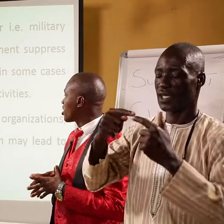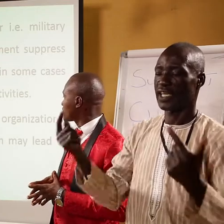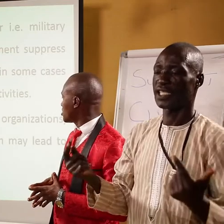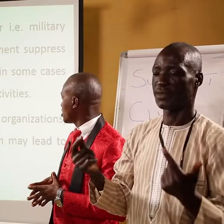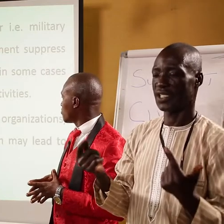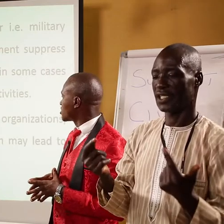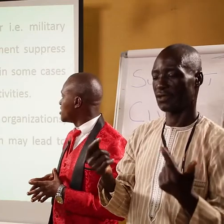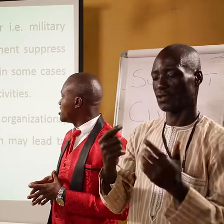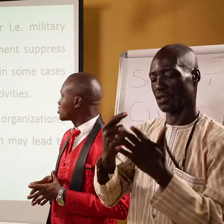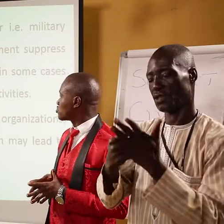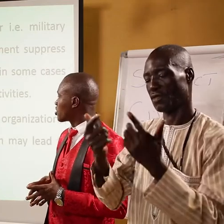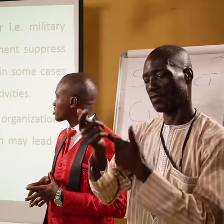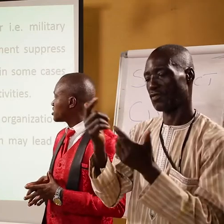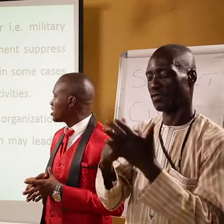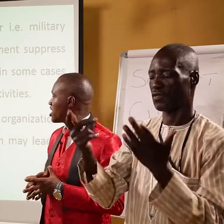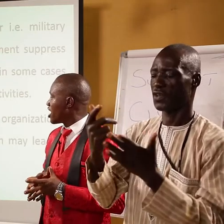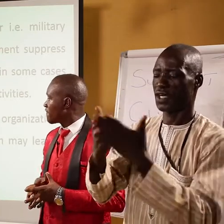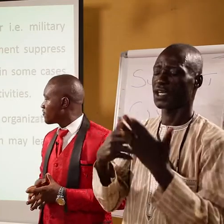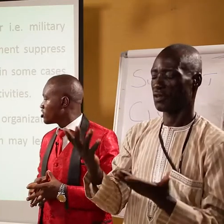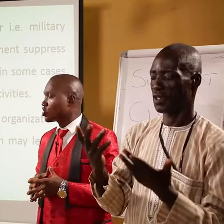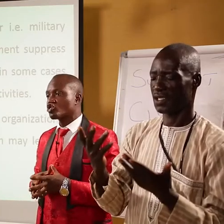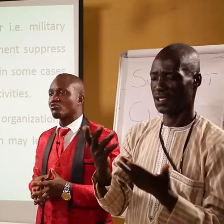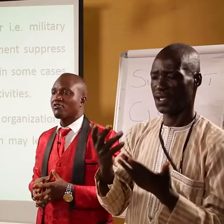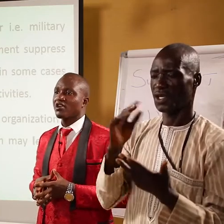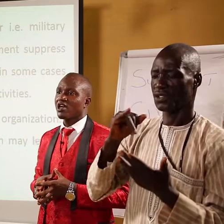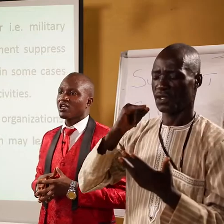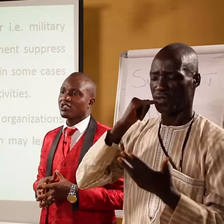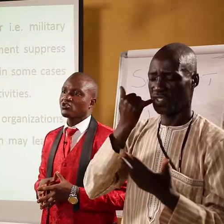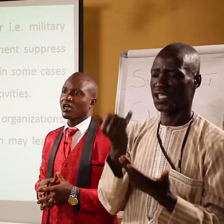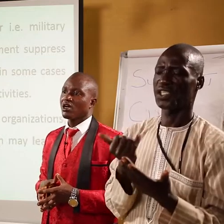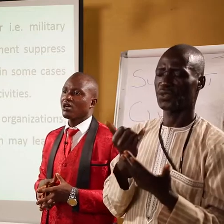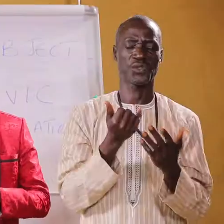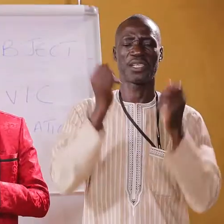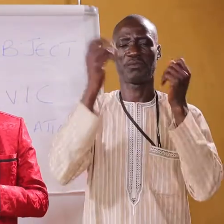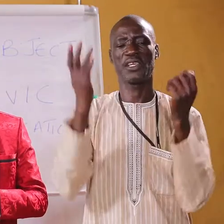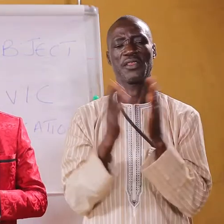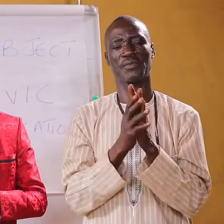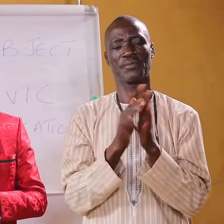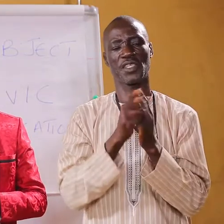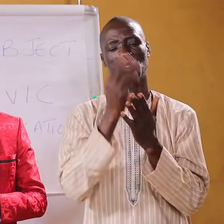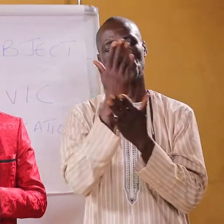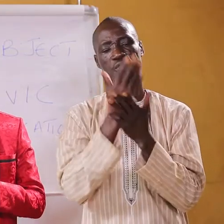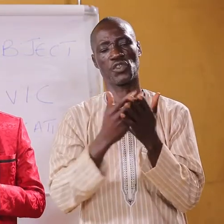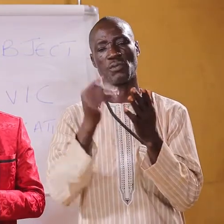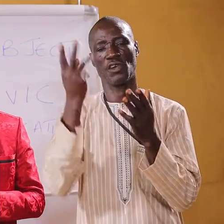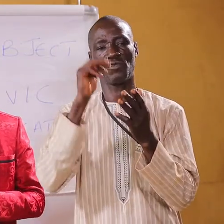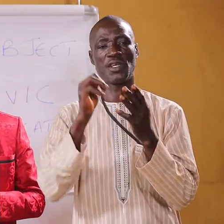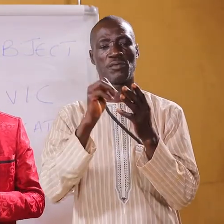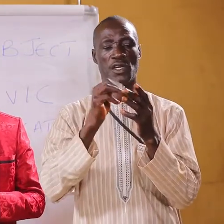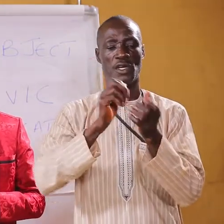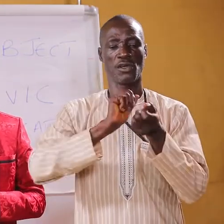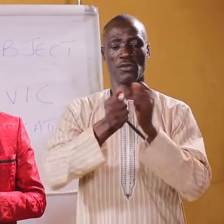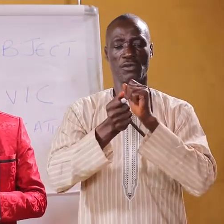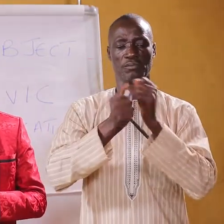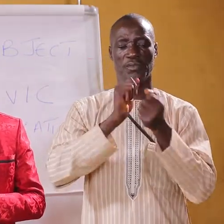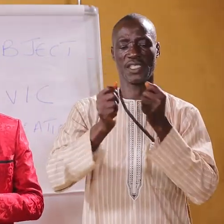is unhealthy, which may lead to jealousy, envy, strife, etc. A lot of civil societies are competing with each